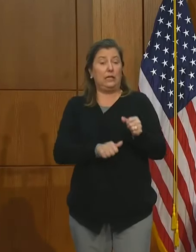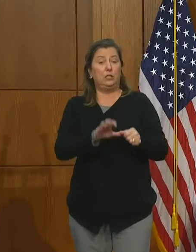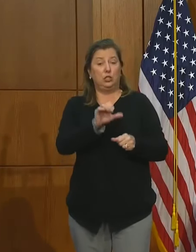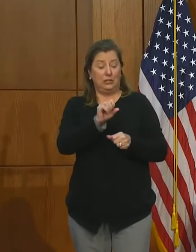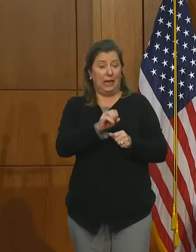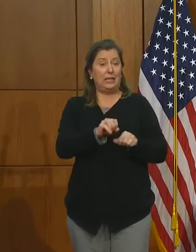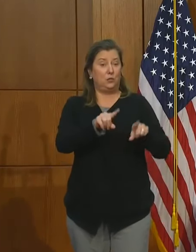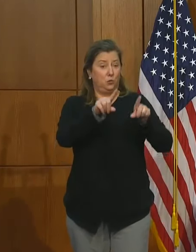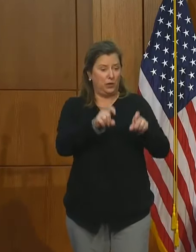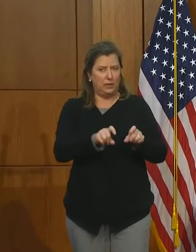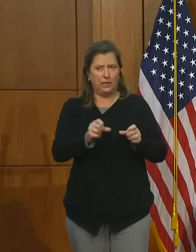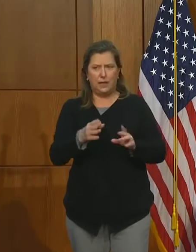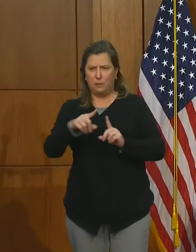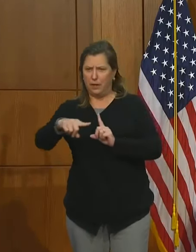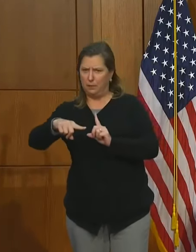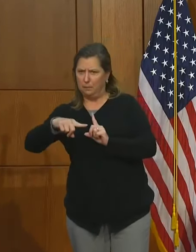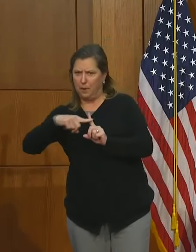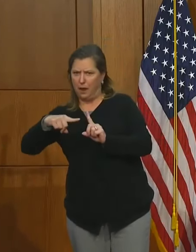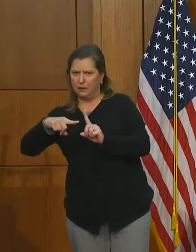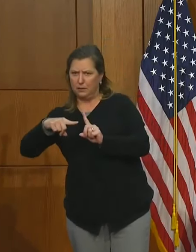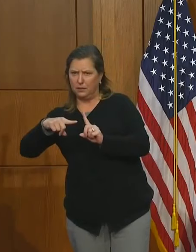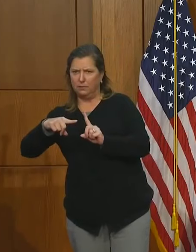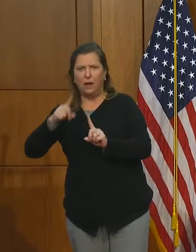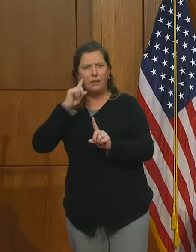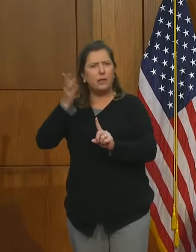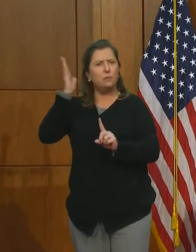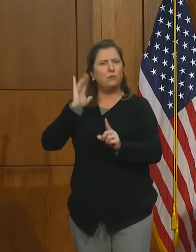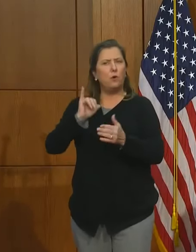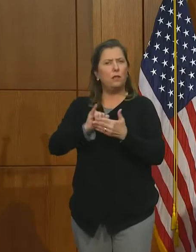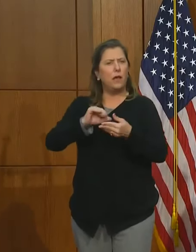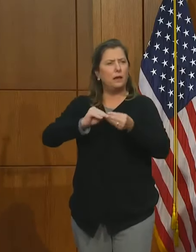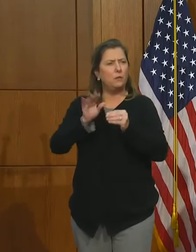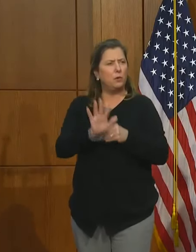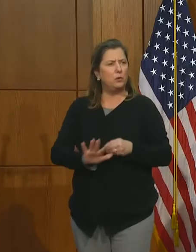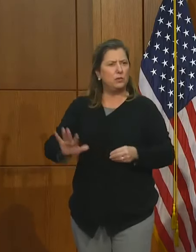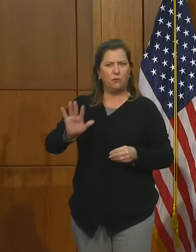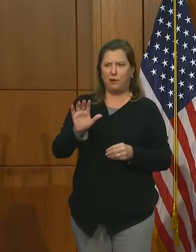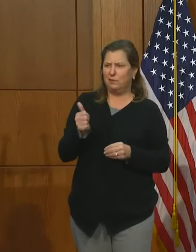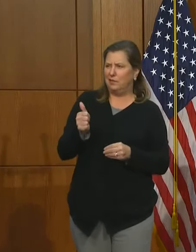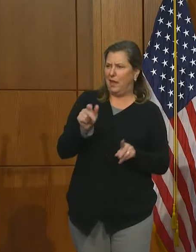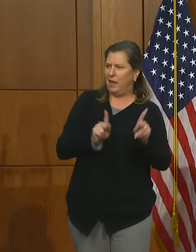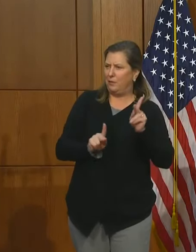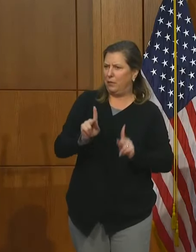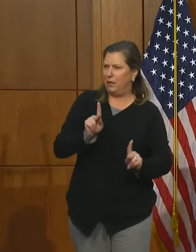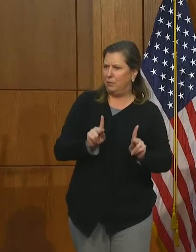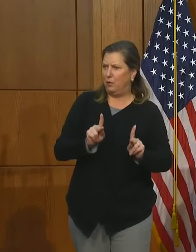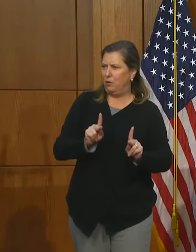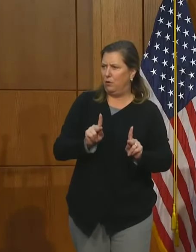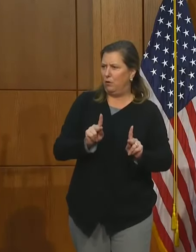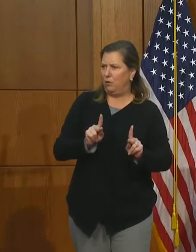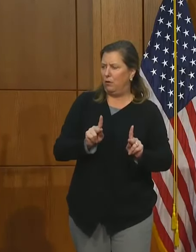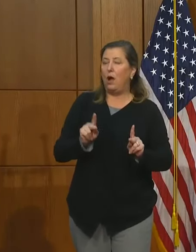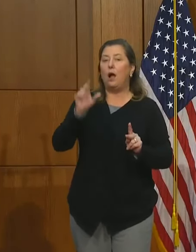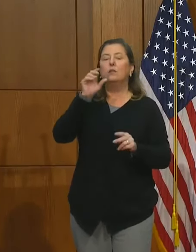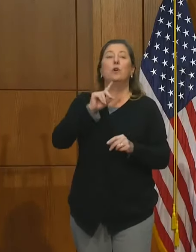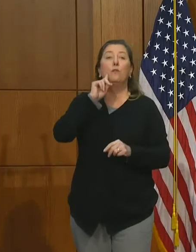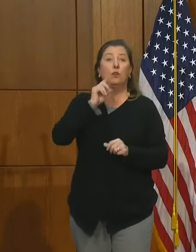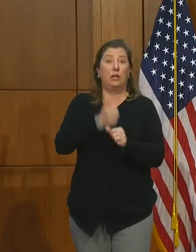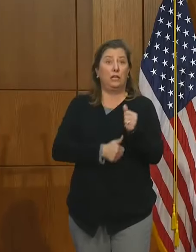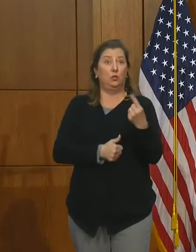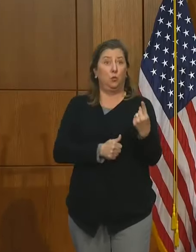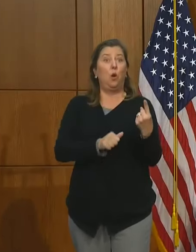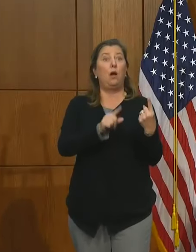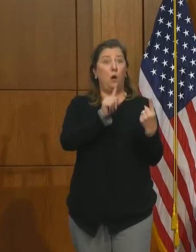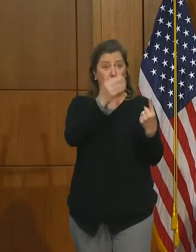can test? I know that early on, that number was, I think it was around 10 people were assumed to be positive for every one case that we